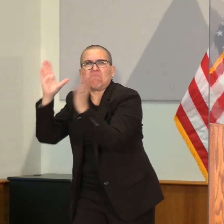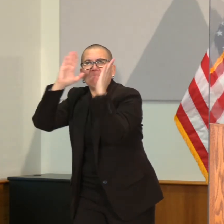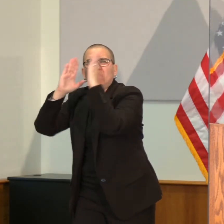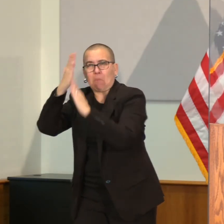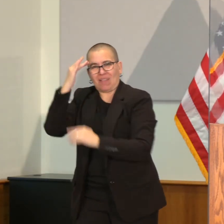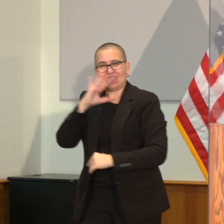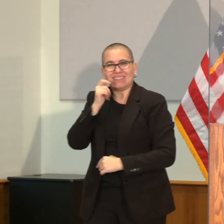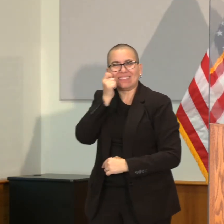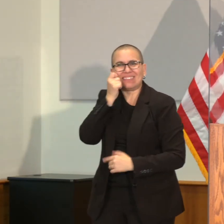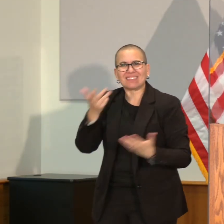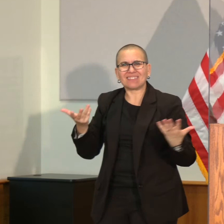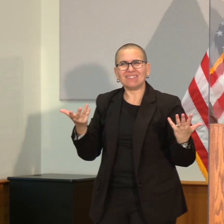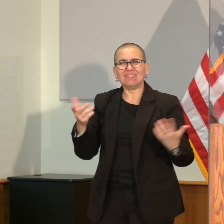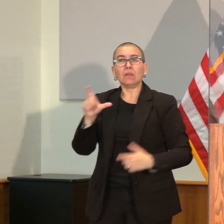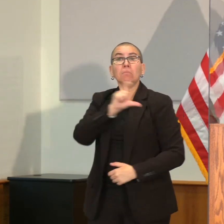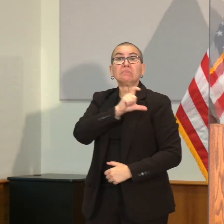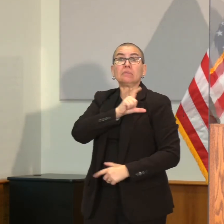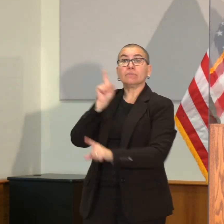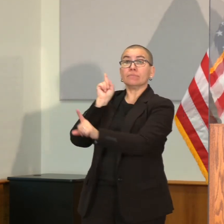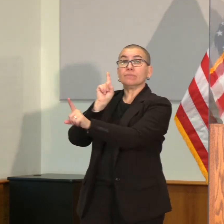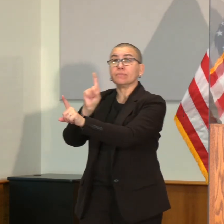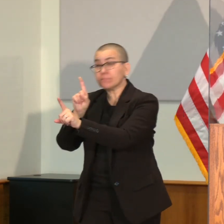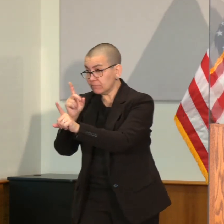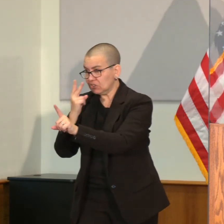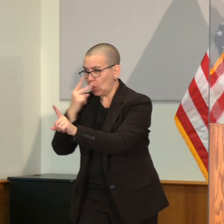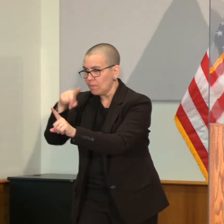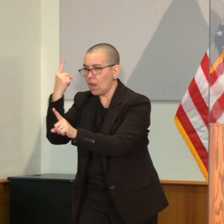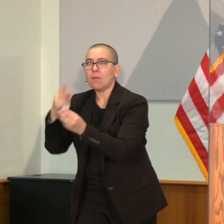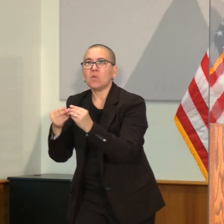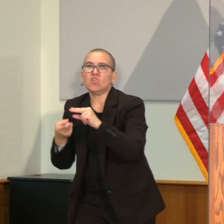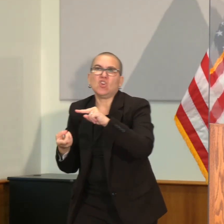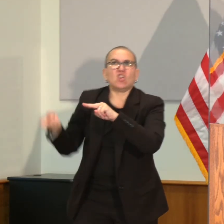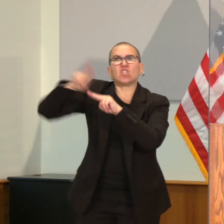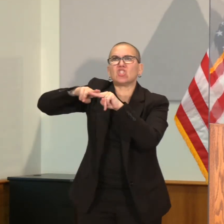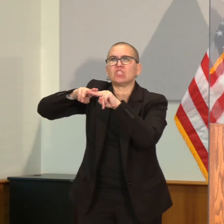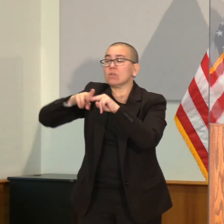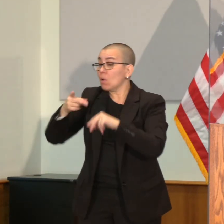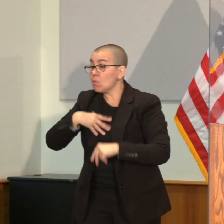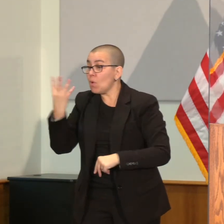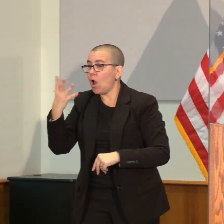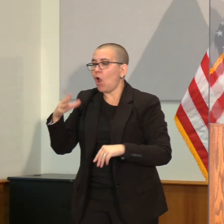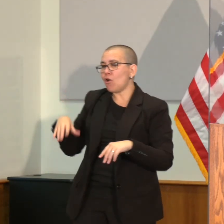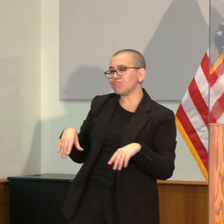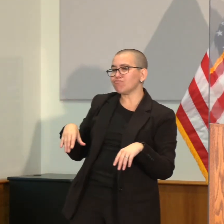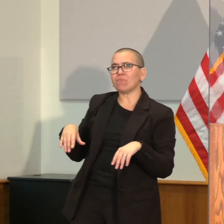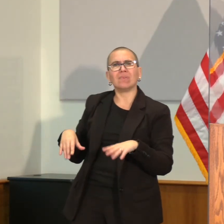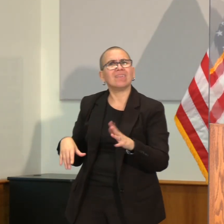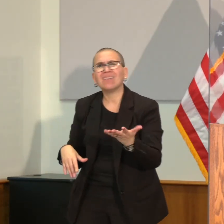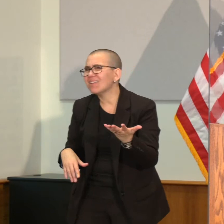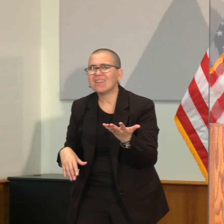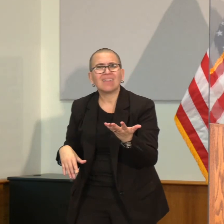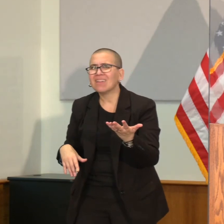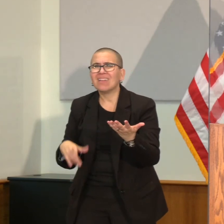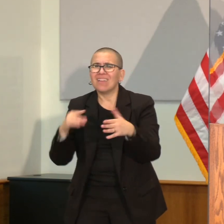car, it's unimaginable. And it should break all of our hearts, because as parents, that's our most